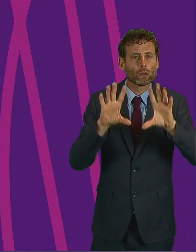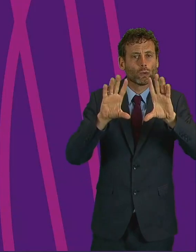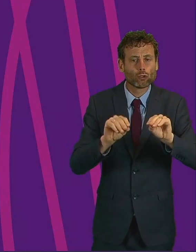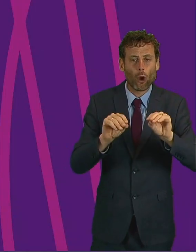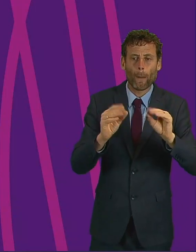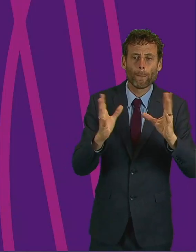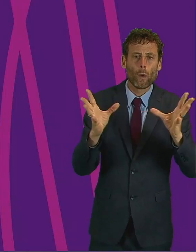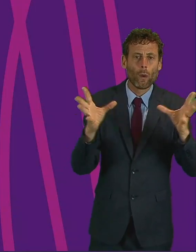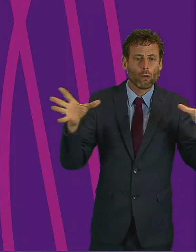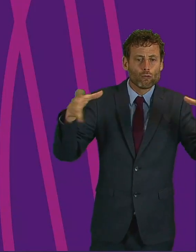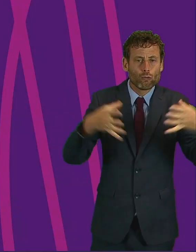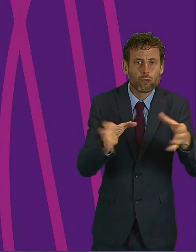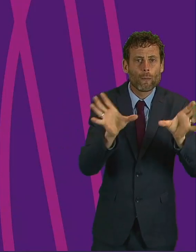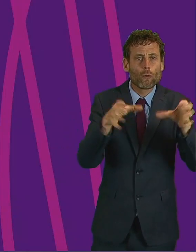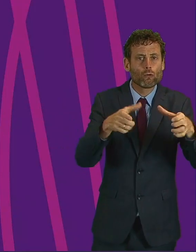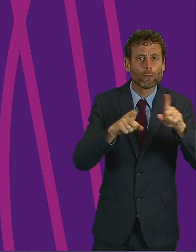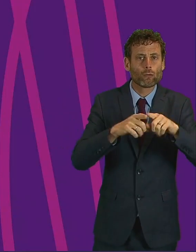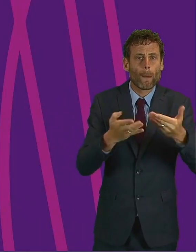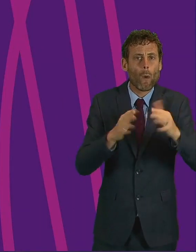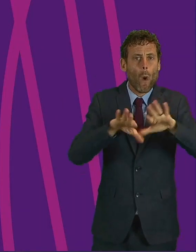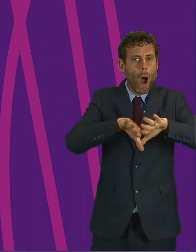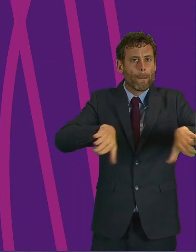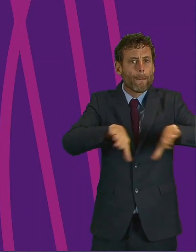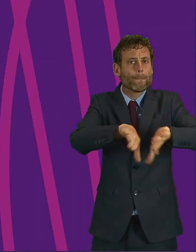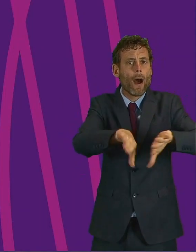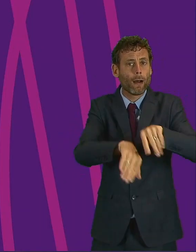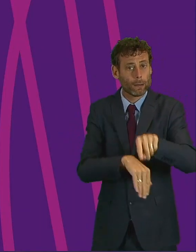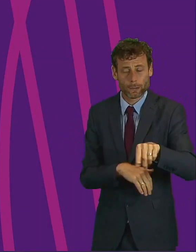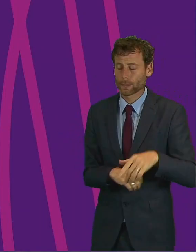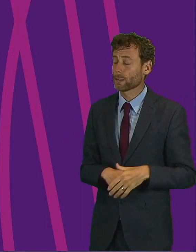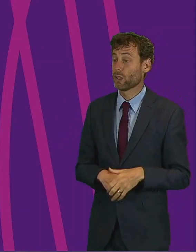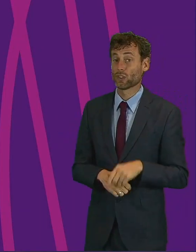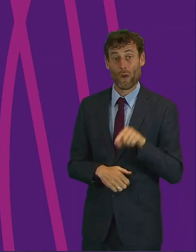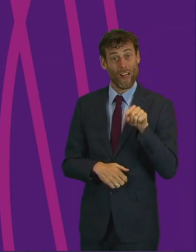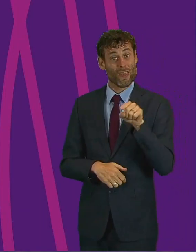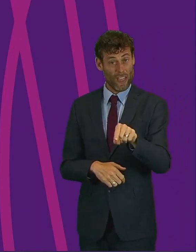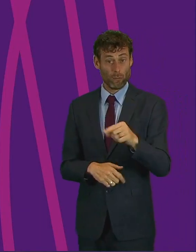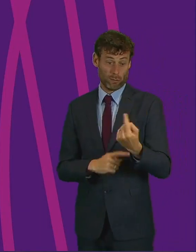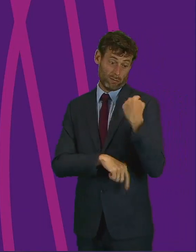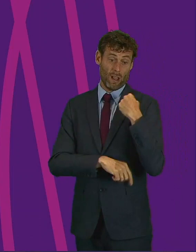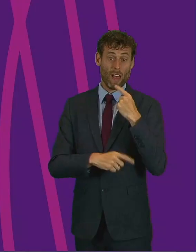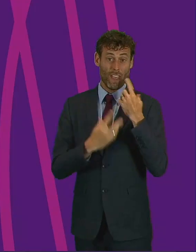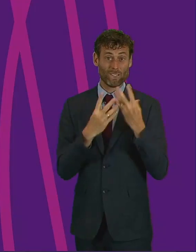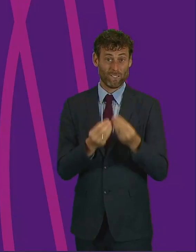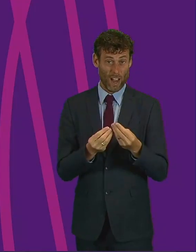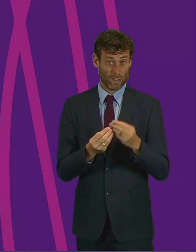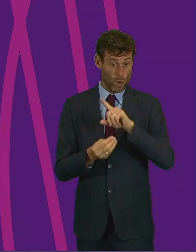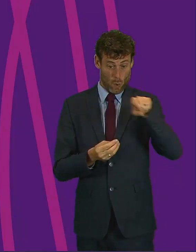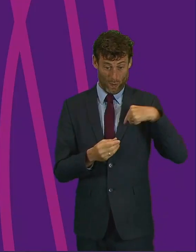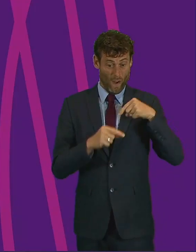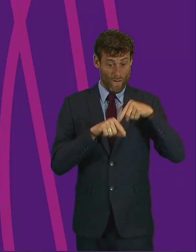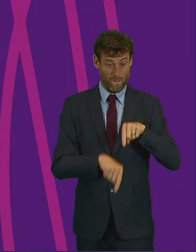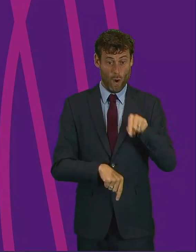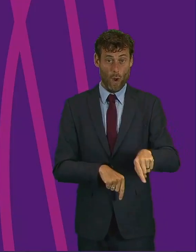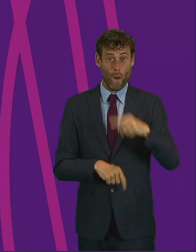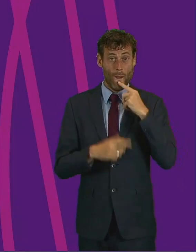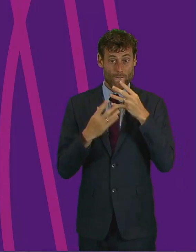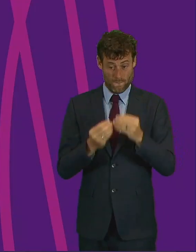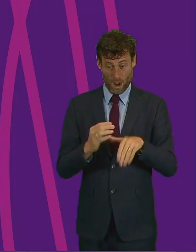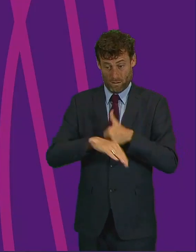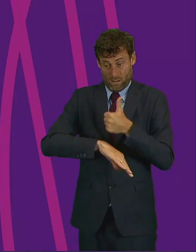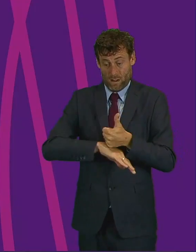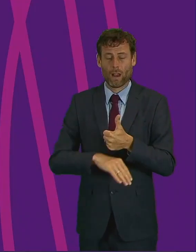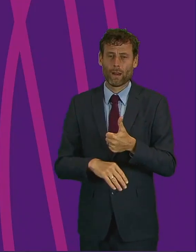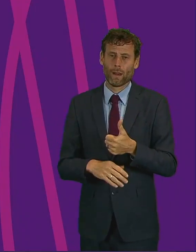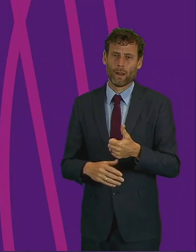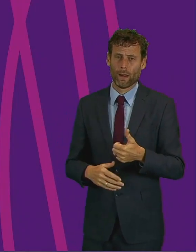been consistent with the evidence and the advice, and it will continue to be so. And I would make the point here again that while nobody